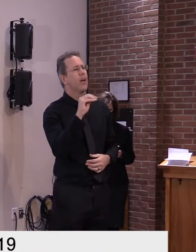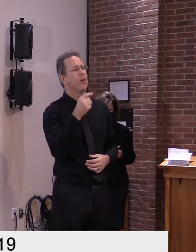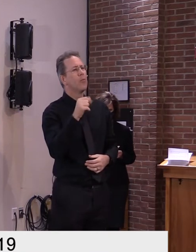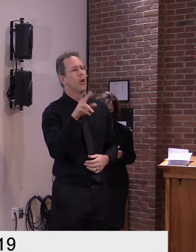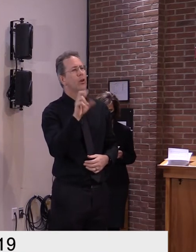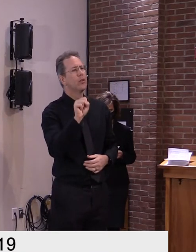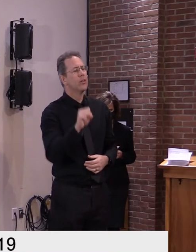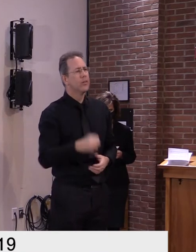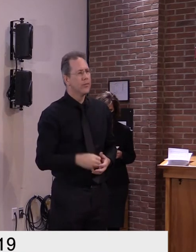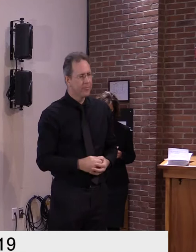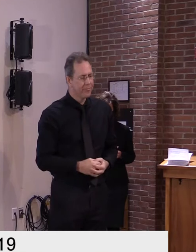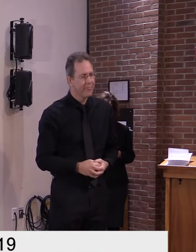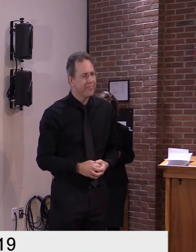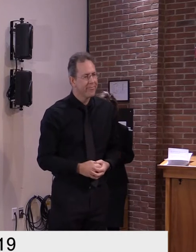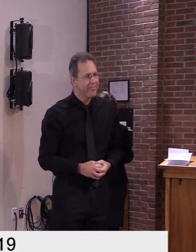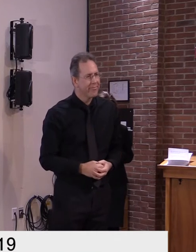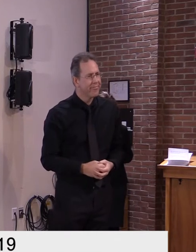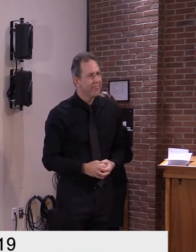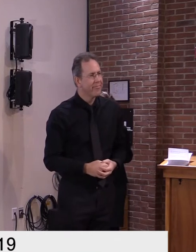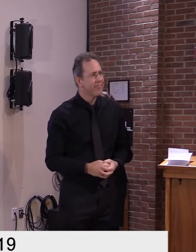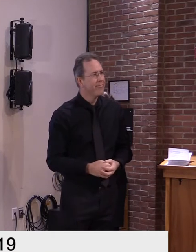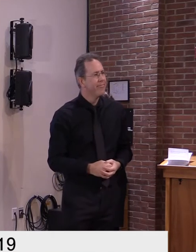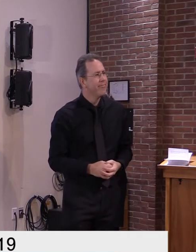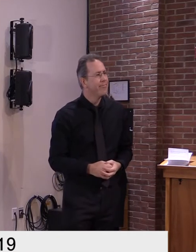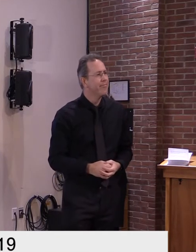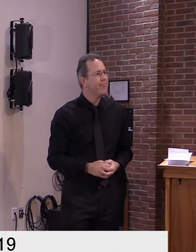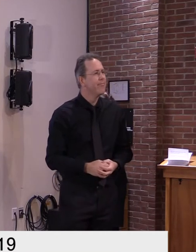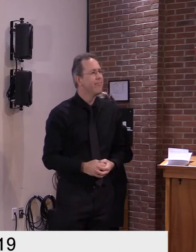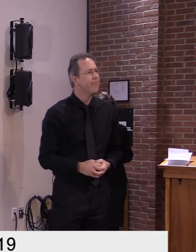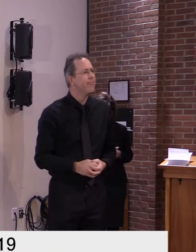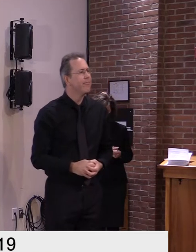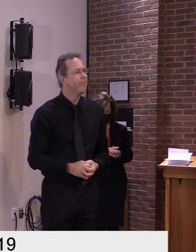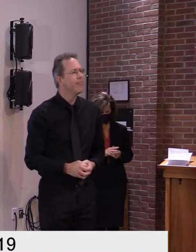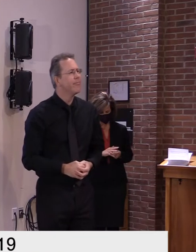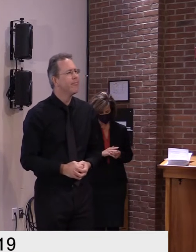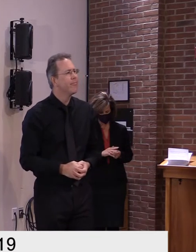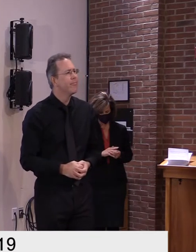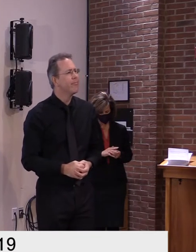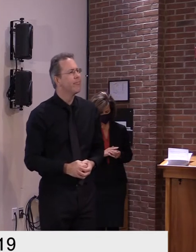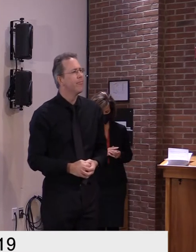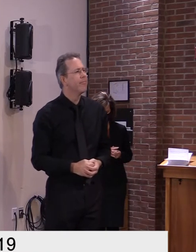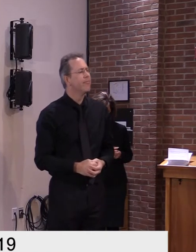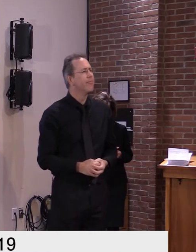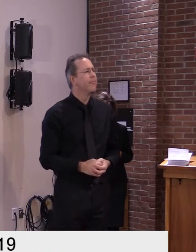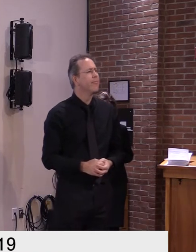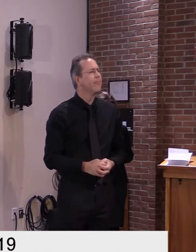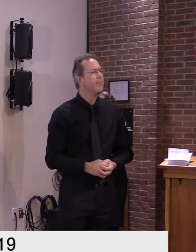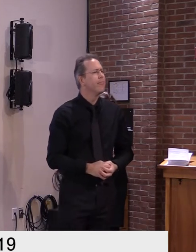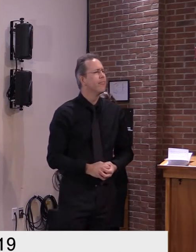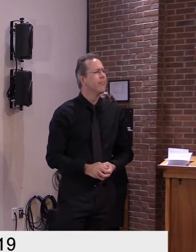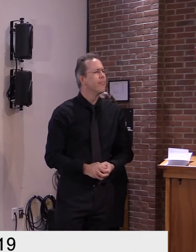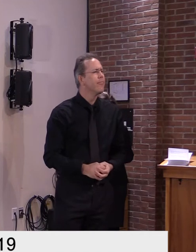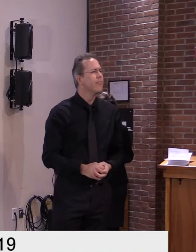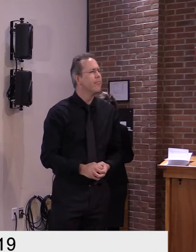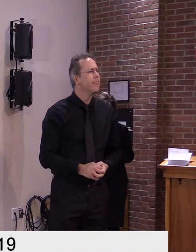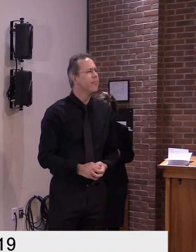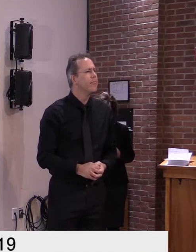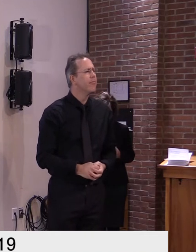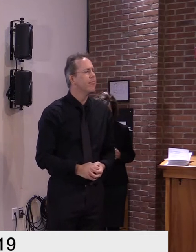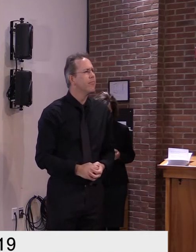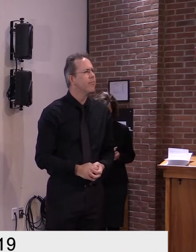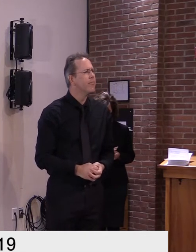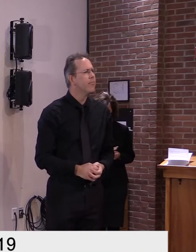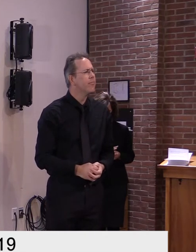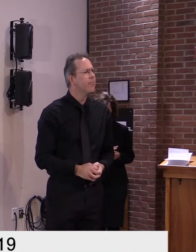Okay, thank you very much. Eric, the Times-Argus? Yes, last night I got a call from a Berrytown resident. He's older, over age 85. He lives with his wife.